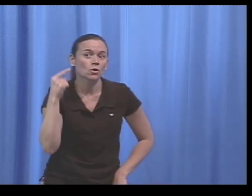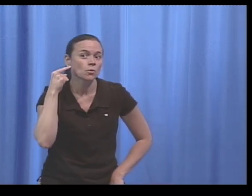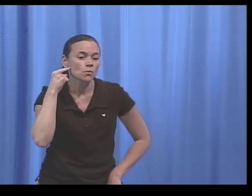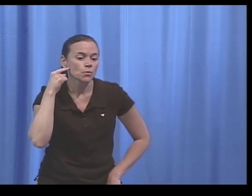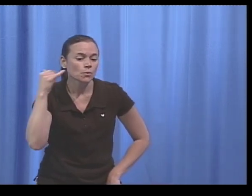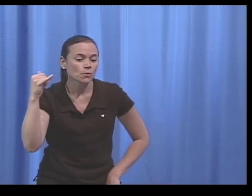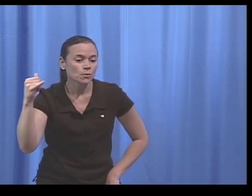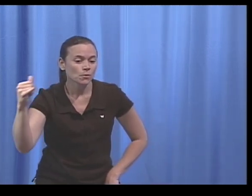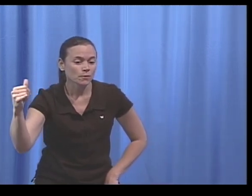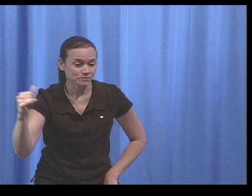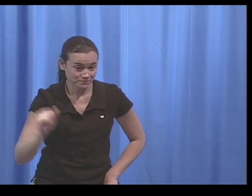and gold.